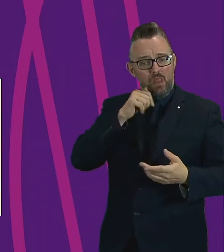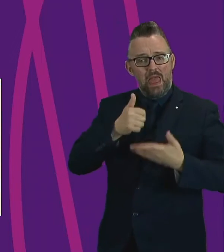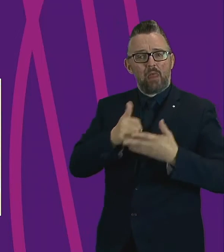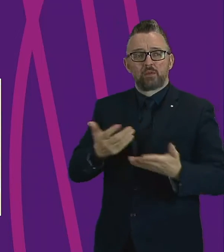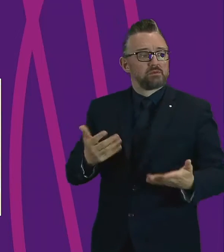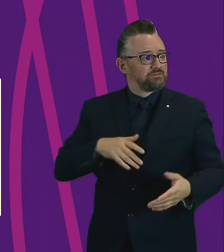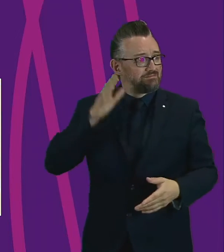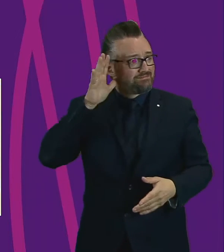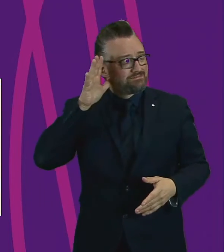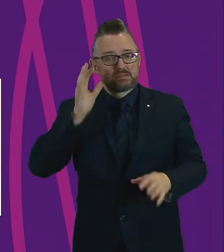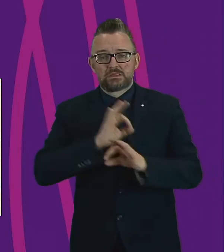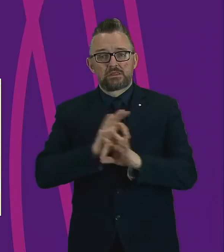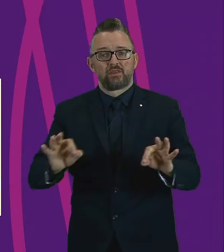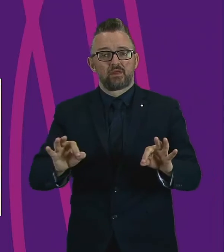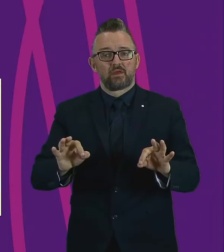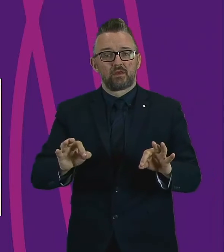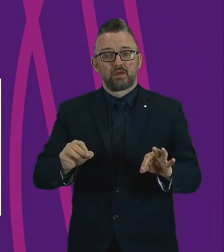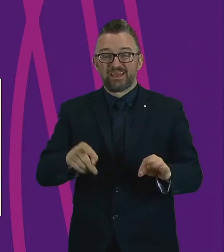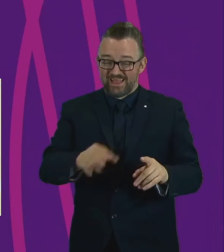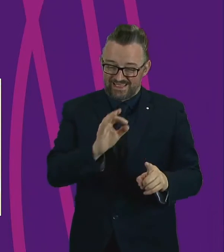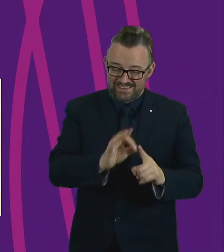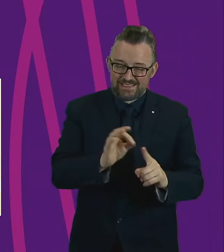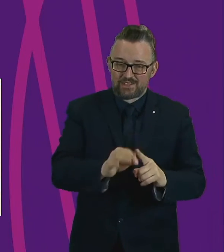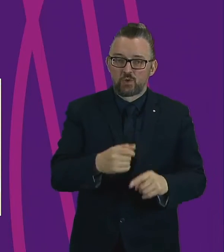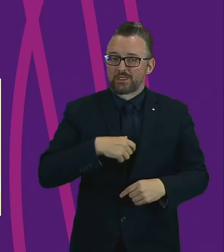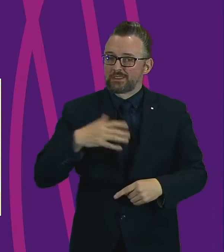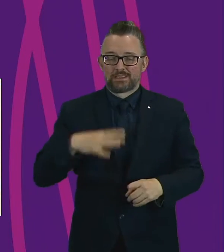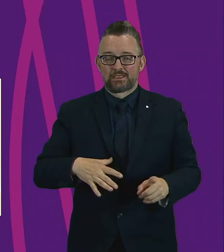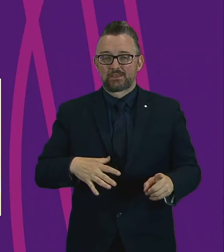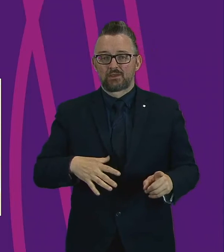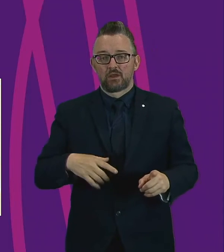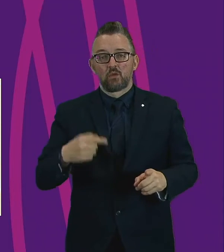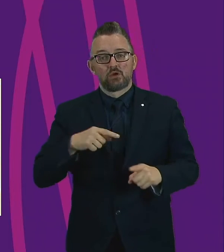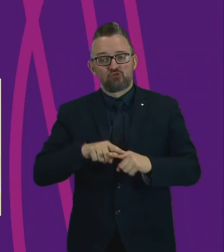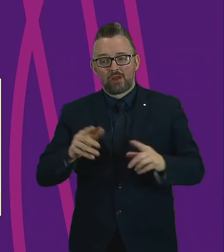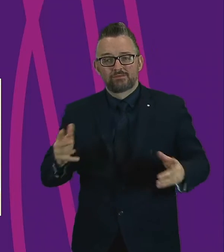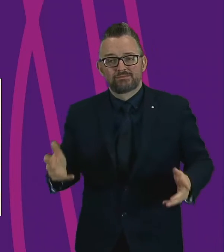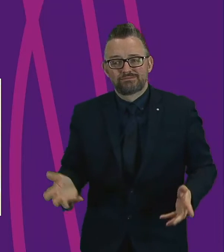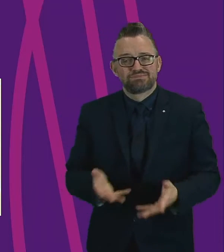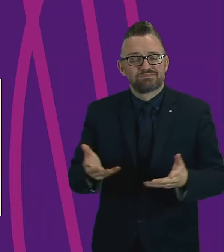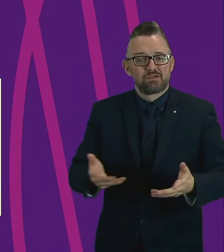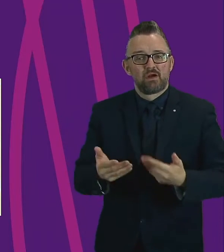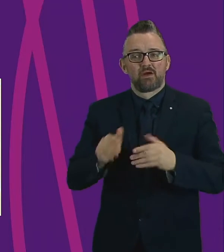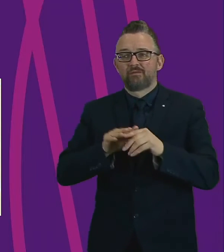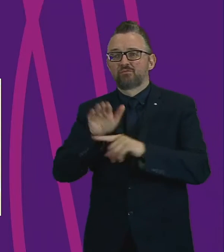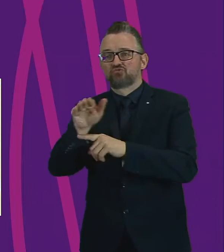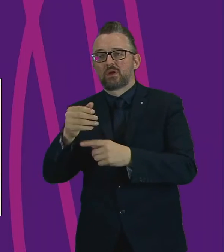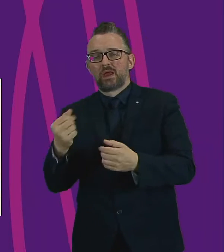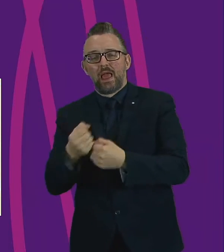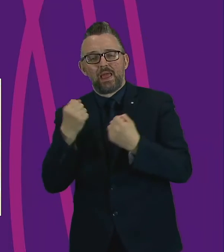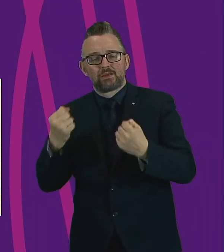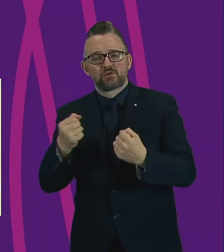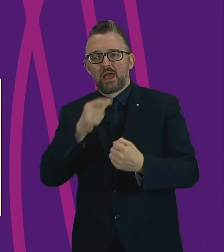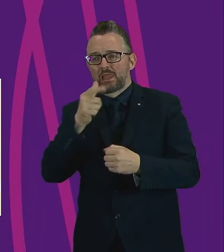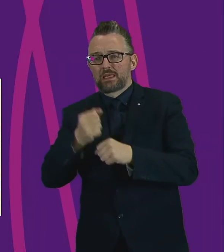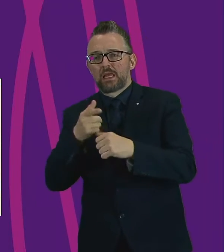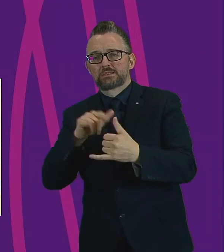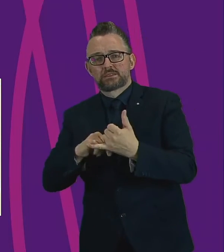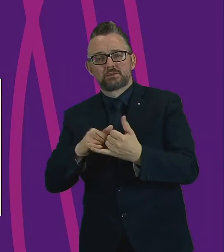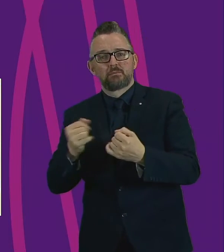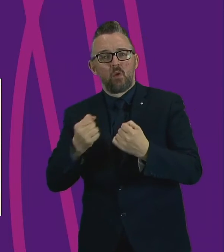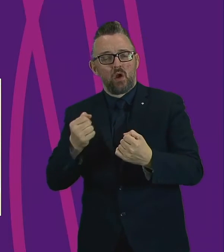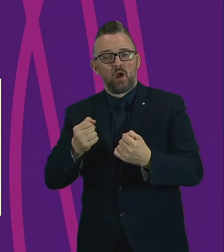since. We need that detail if we're to secure future energy and decommissioning projects, as well as make a fair transition